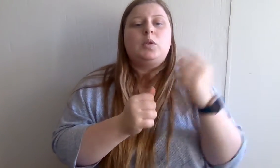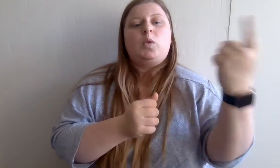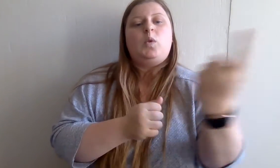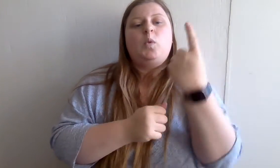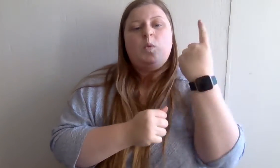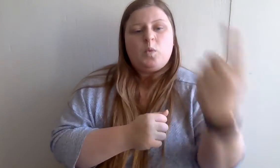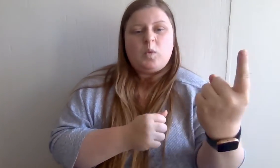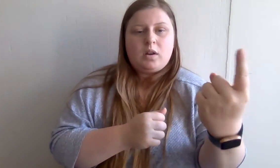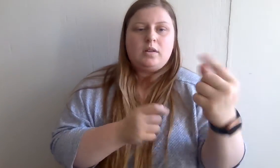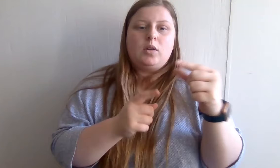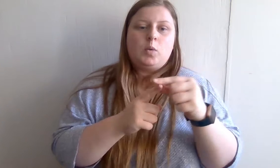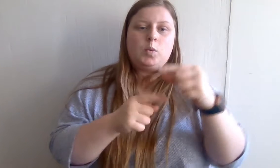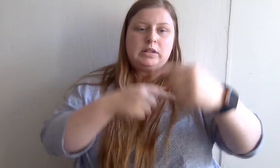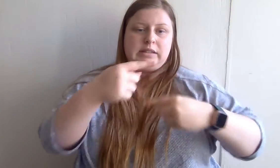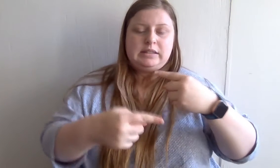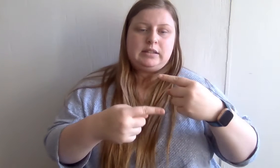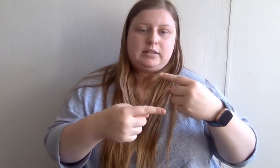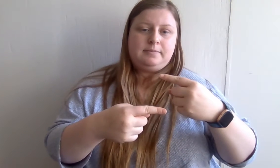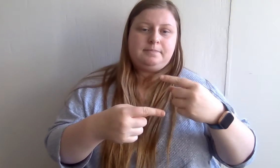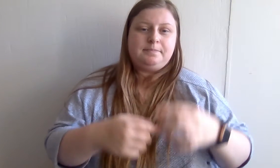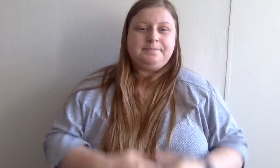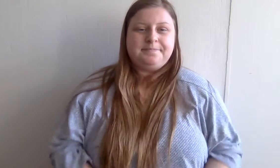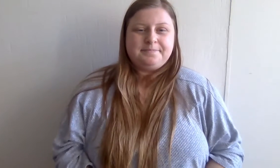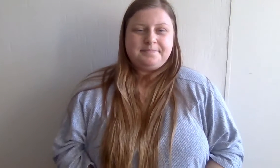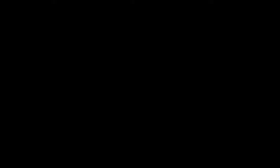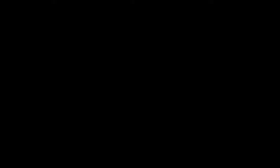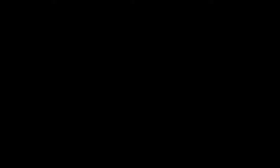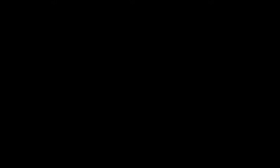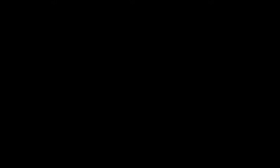word utterances with only one word sign.